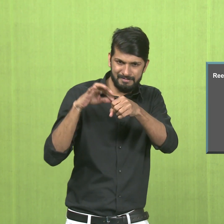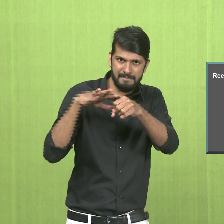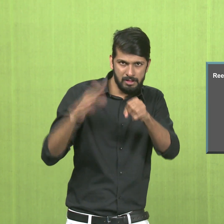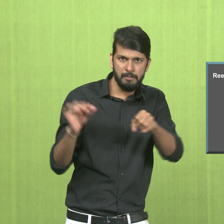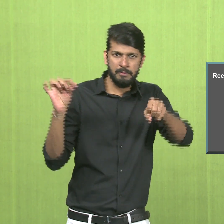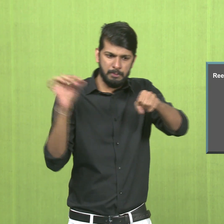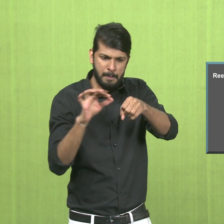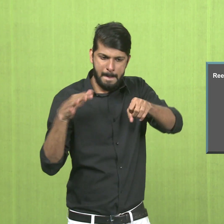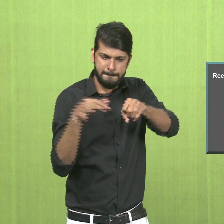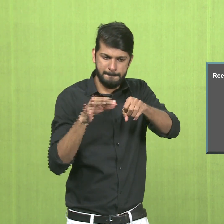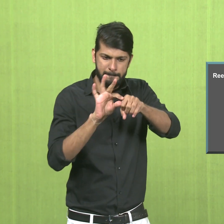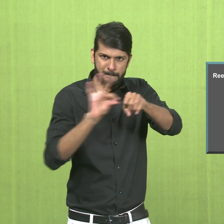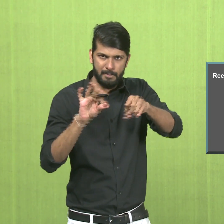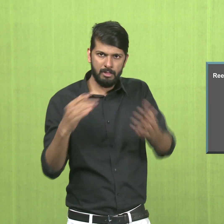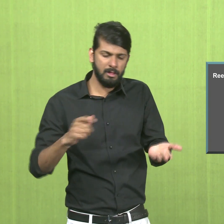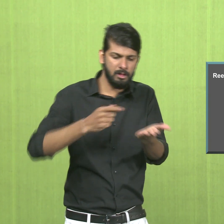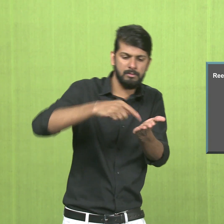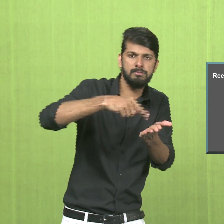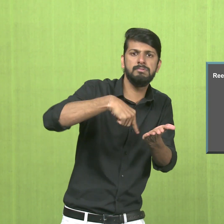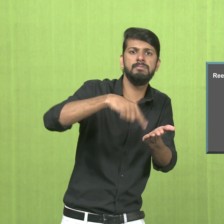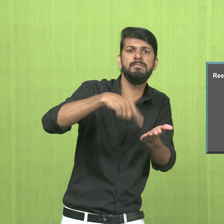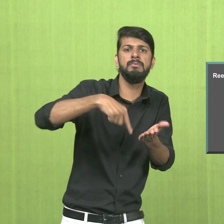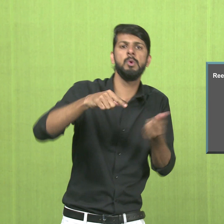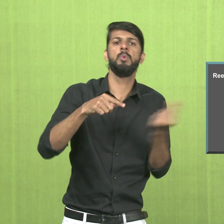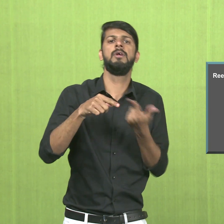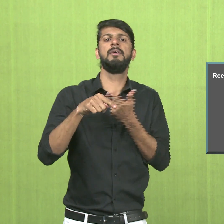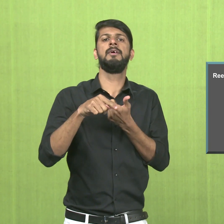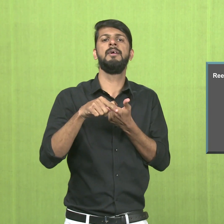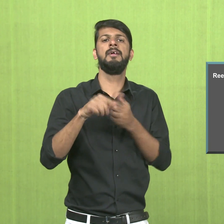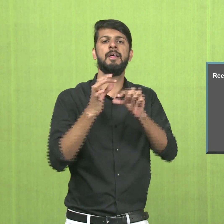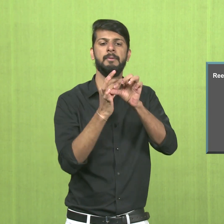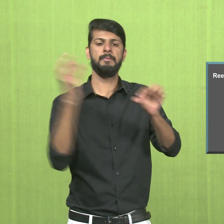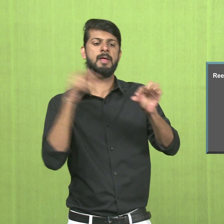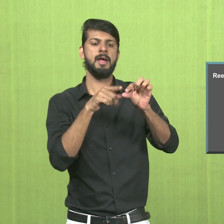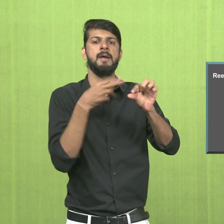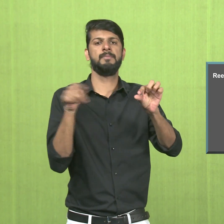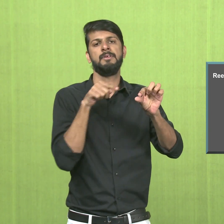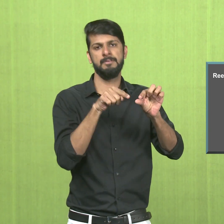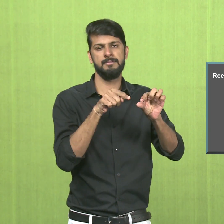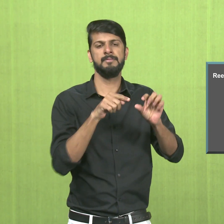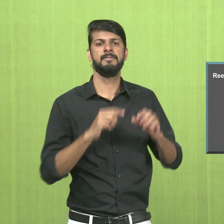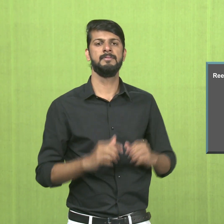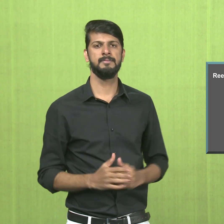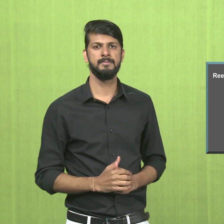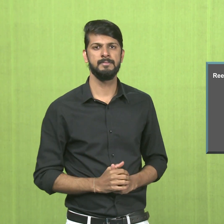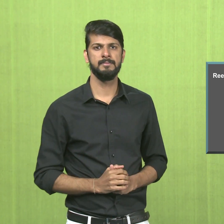for painting. It becomes a reed pen where you fill it with a cloth with color.